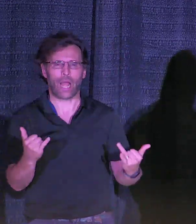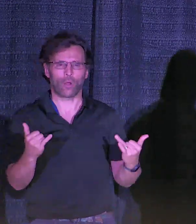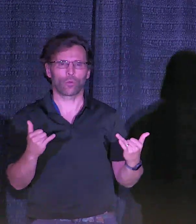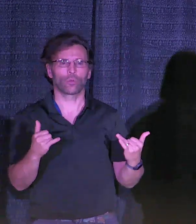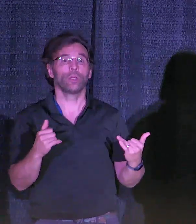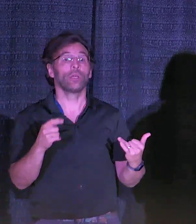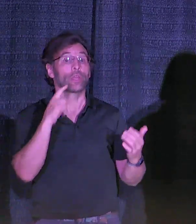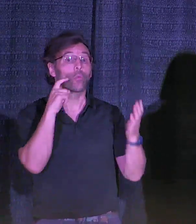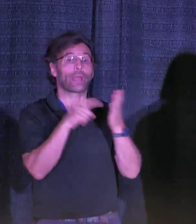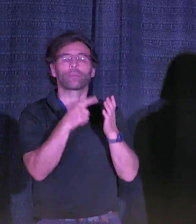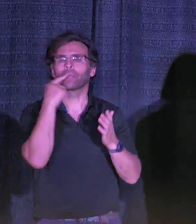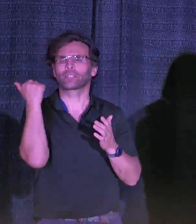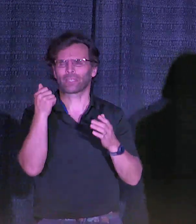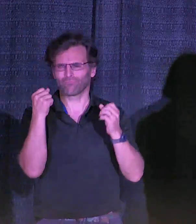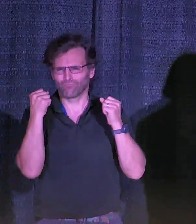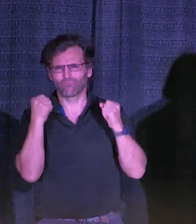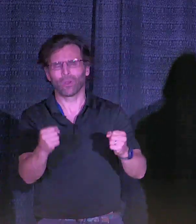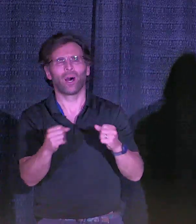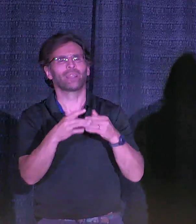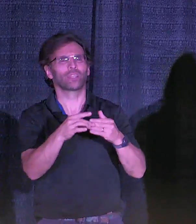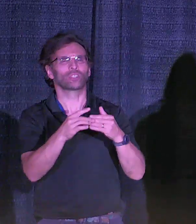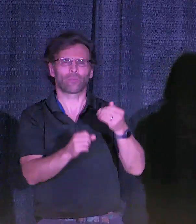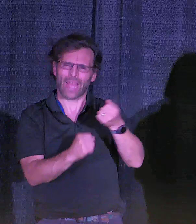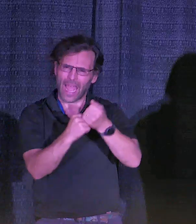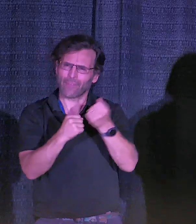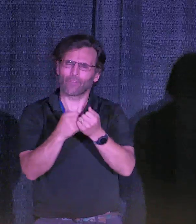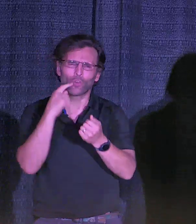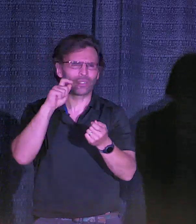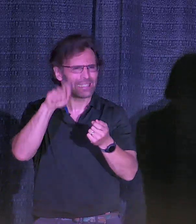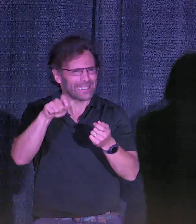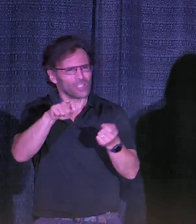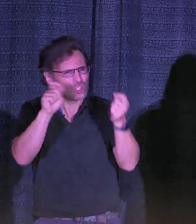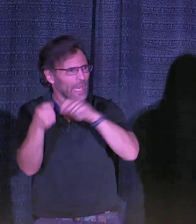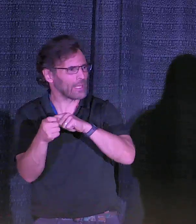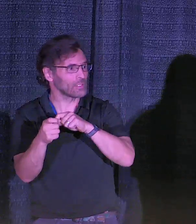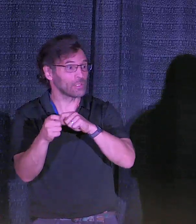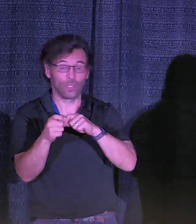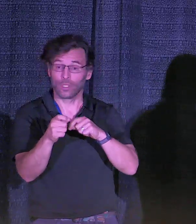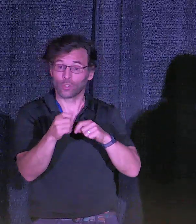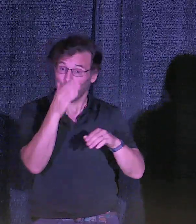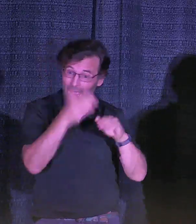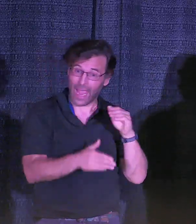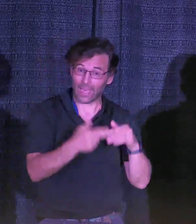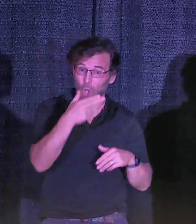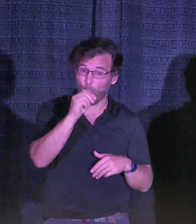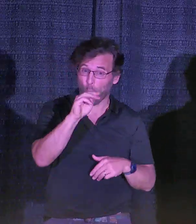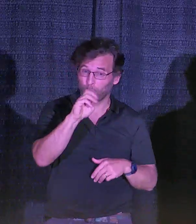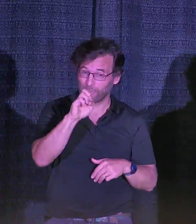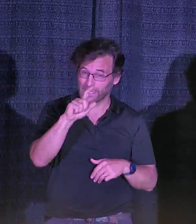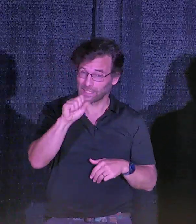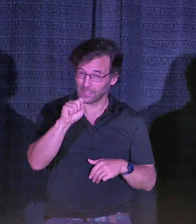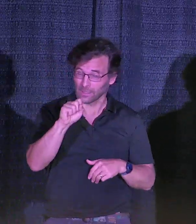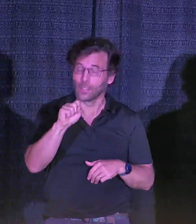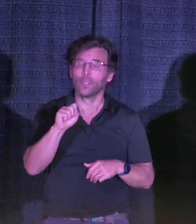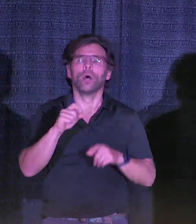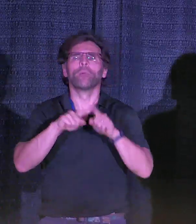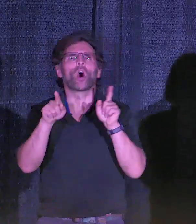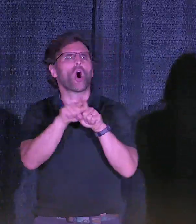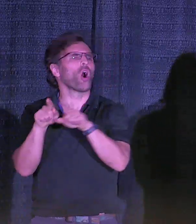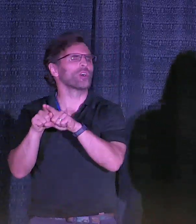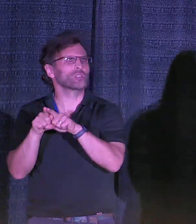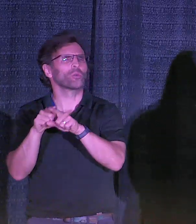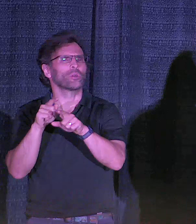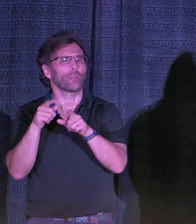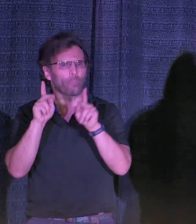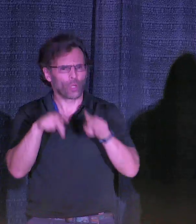their tremendous leadership and advocated for needed changes to not only end homelessness, but to ensure that a person's experience while